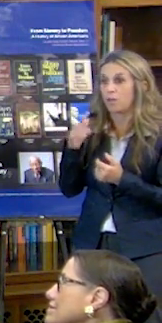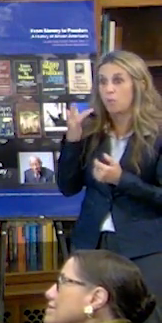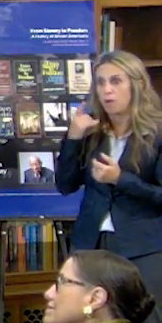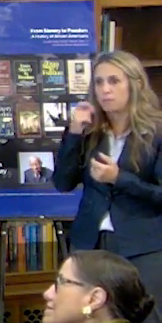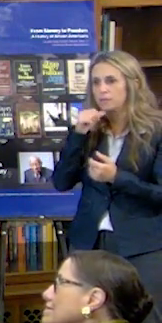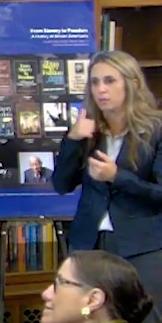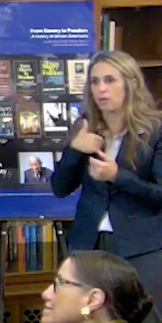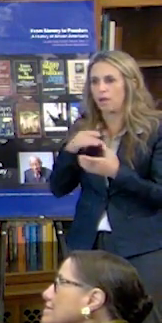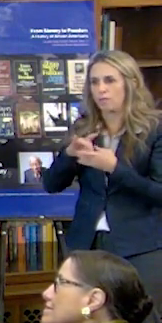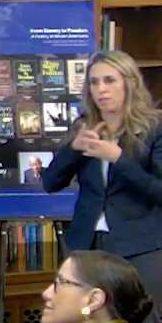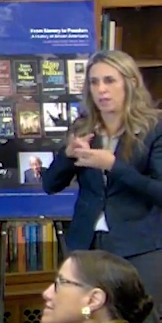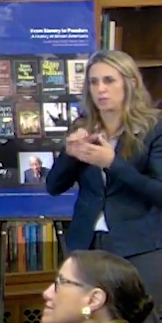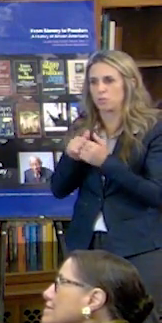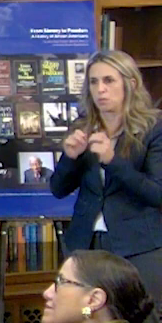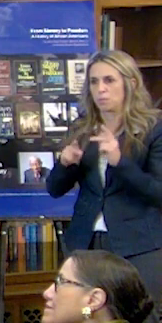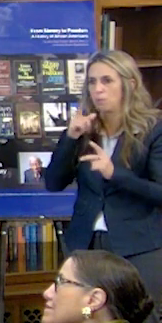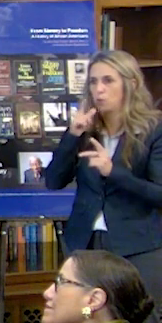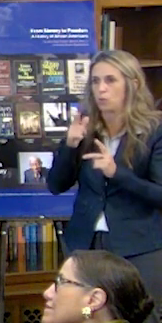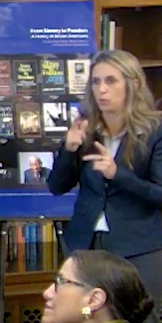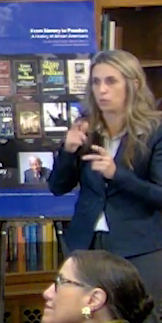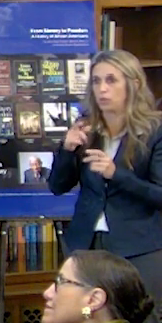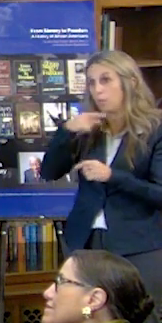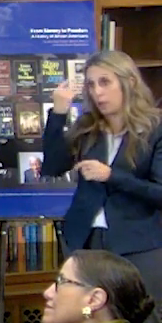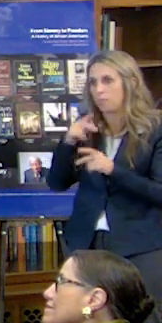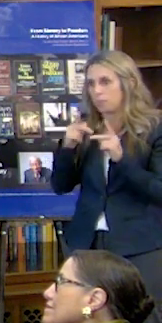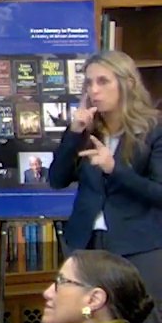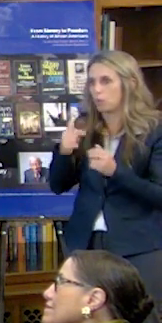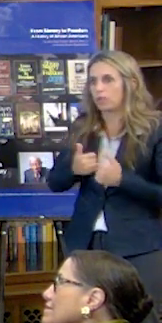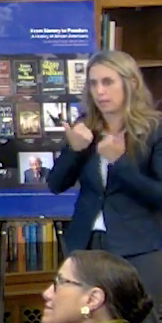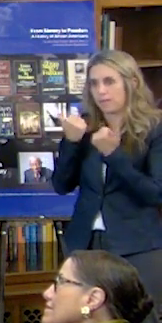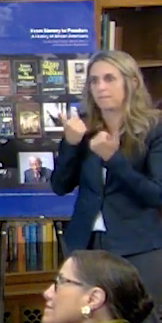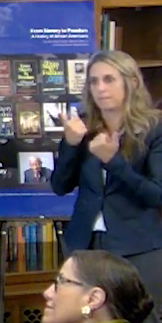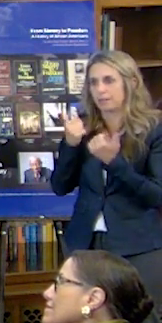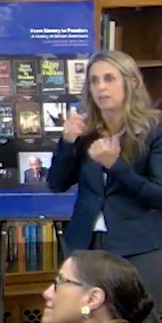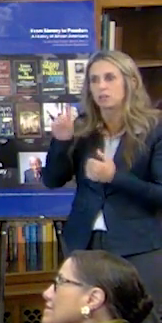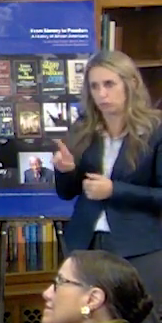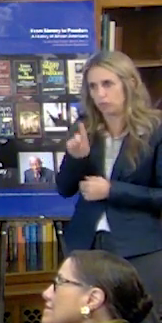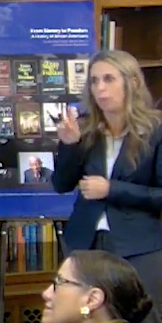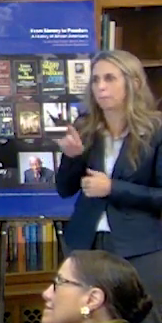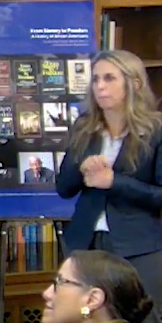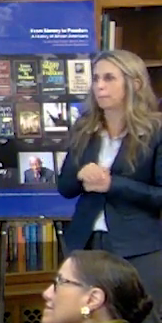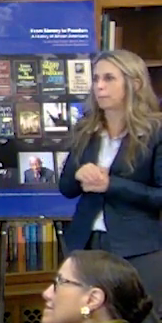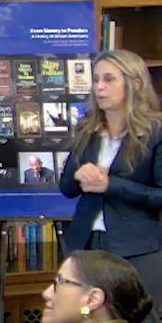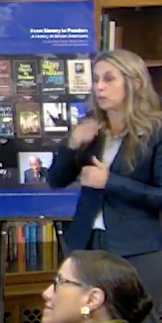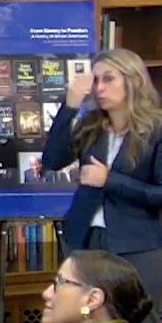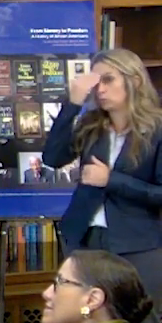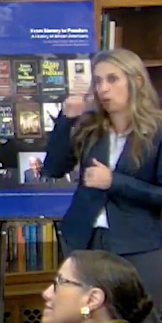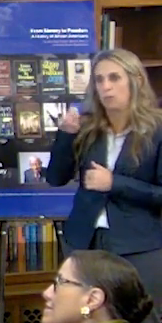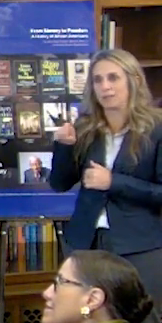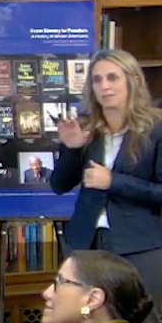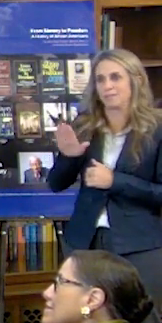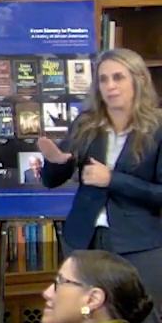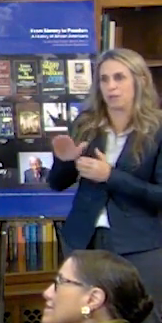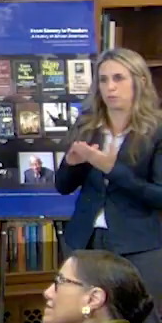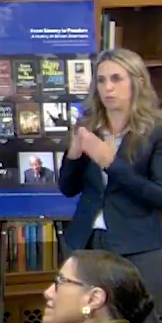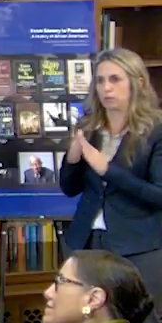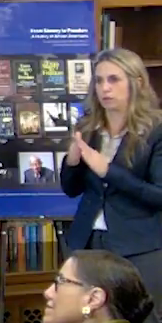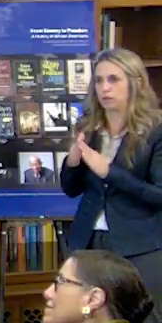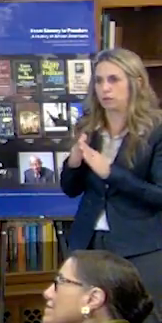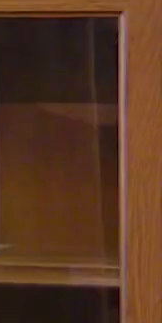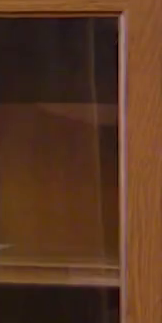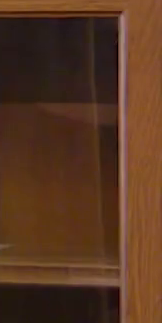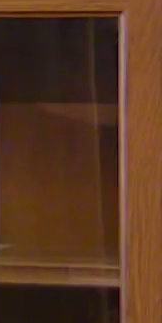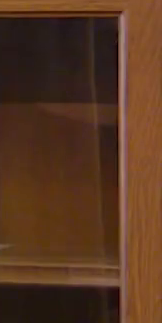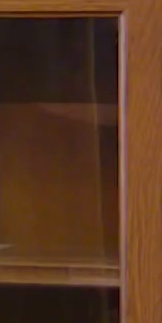they don't have relationships with people who live black people who live in the city of door right to know what the needs of that Community is and how they can